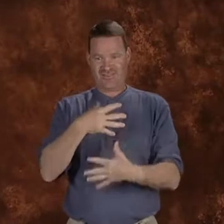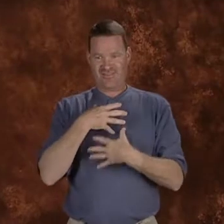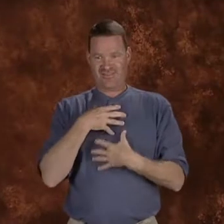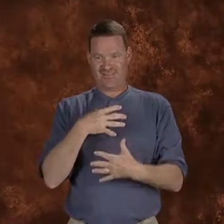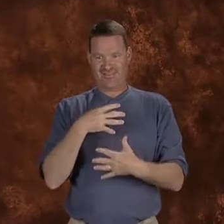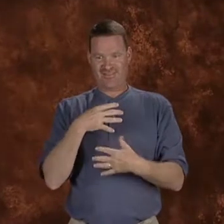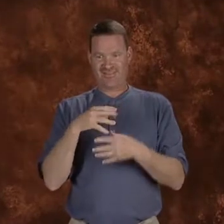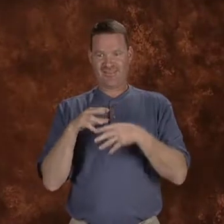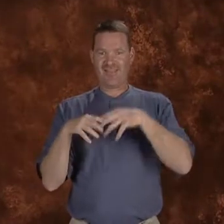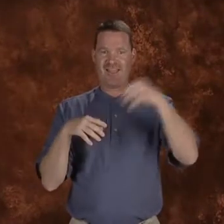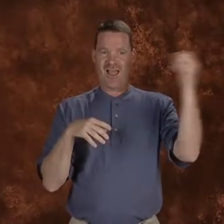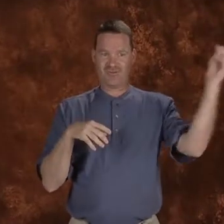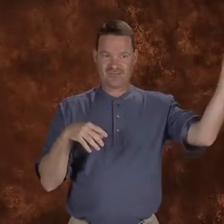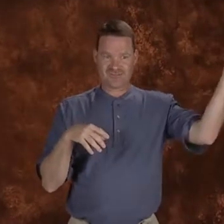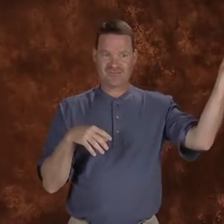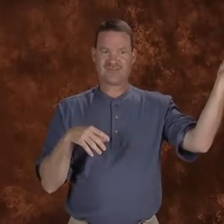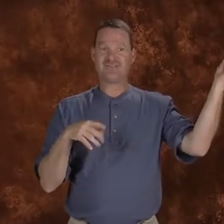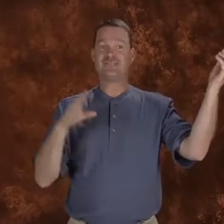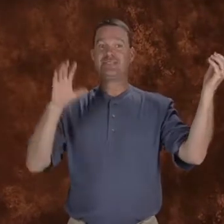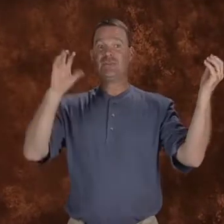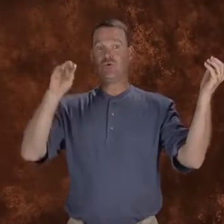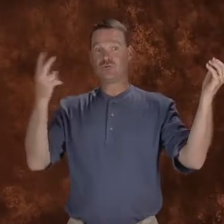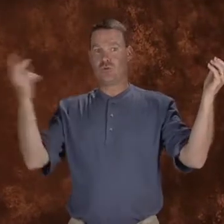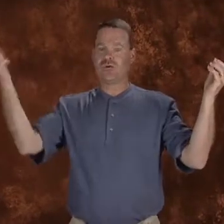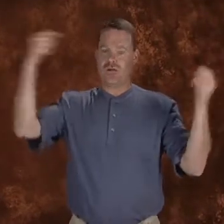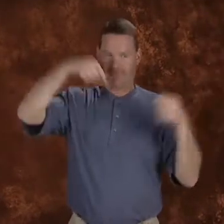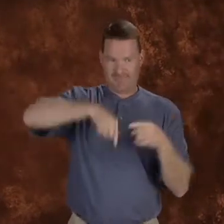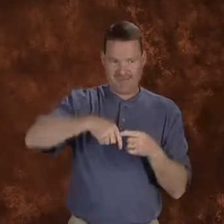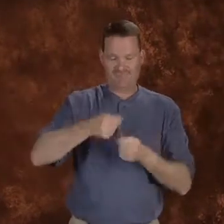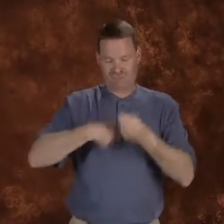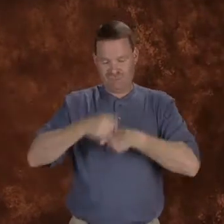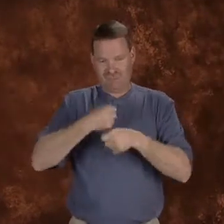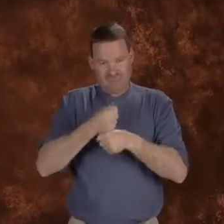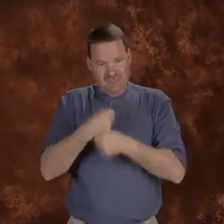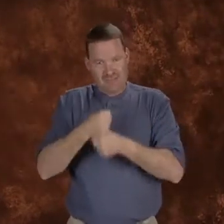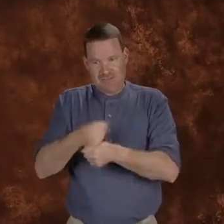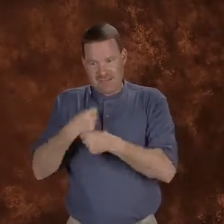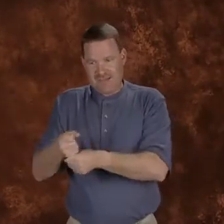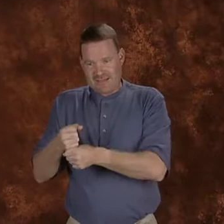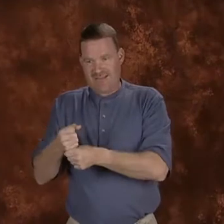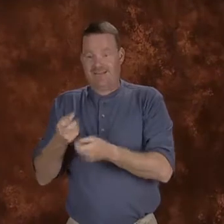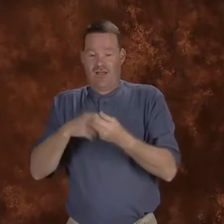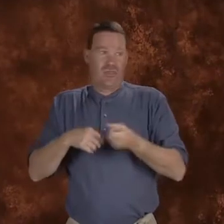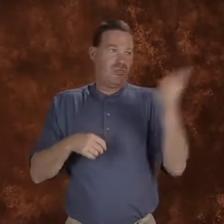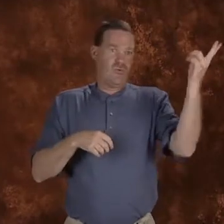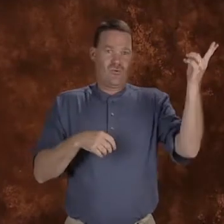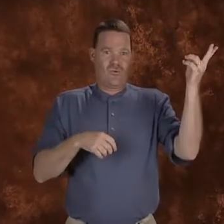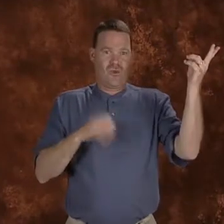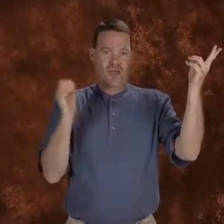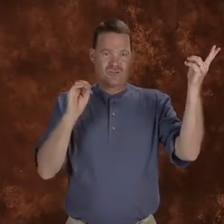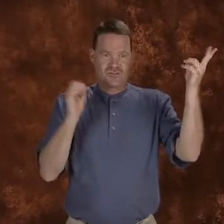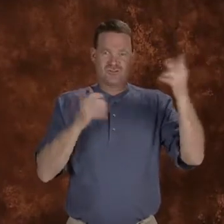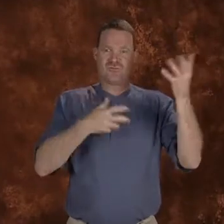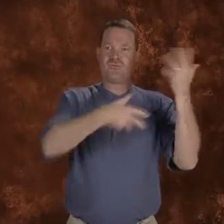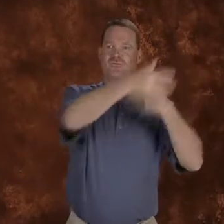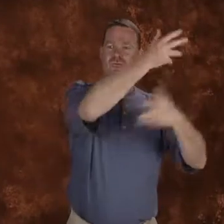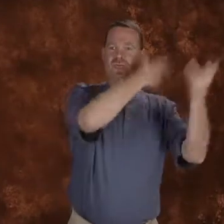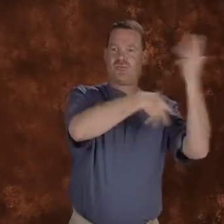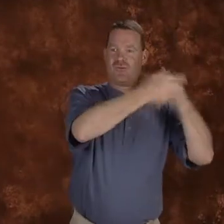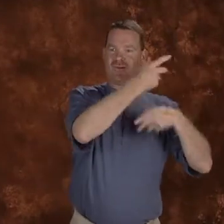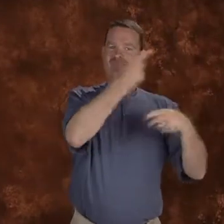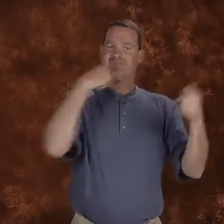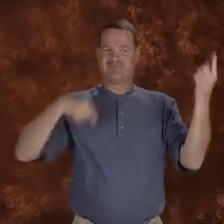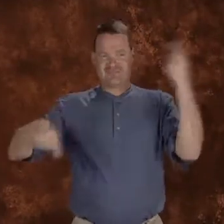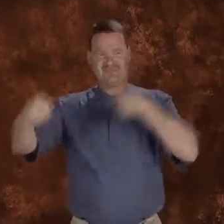As they bring in water and carbon dioxide, they release oxygen. And then once again, they bring in more carbon dioxide